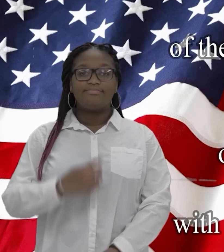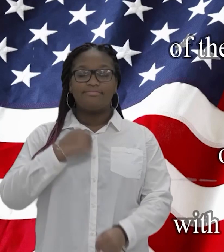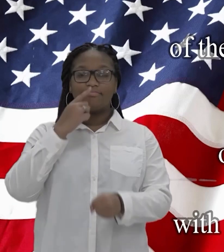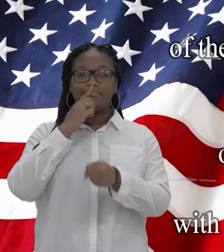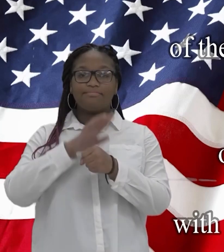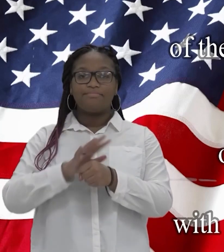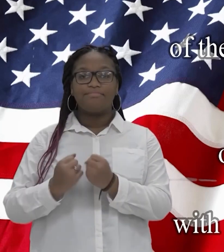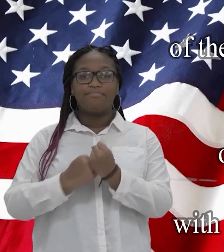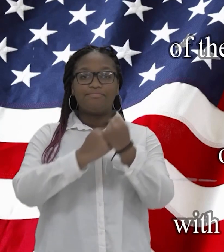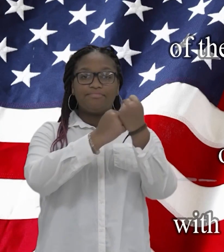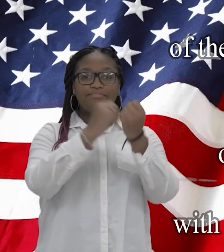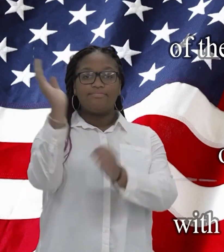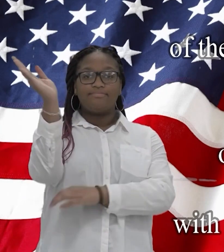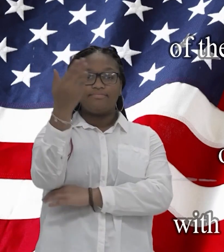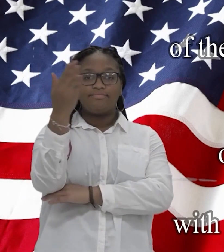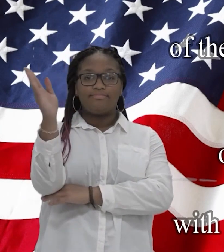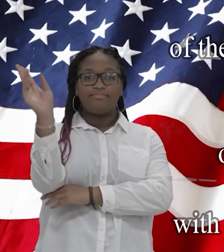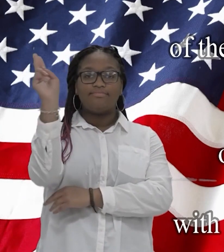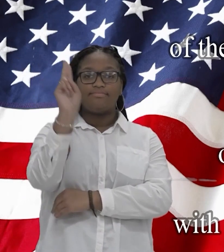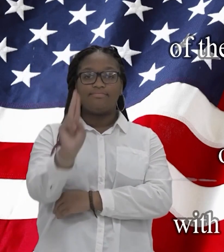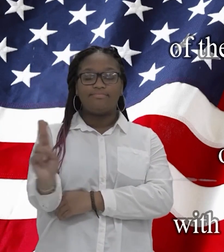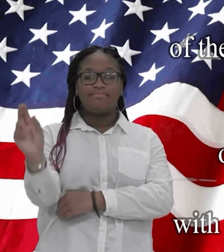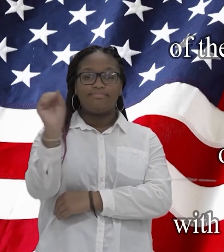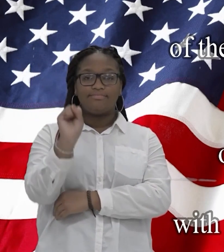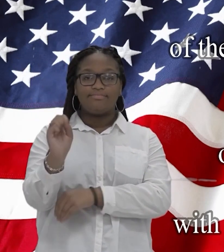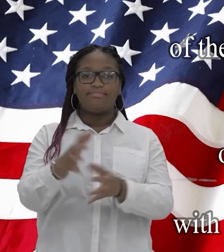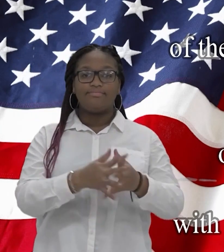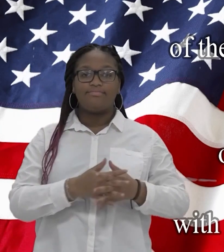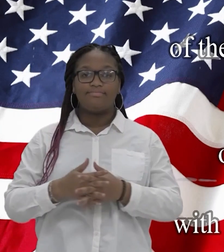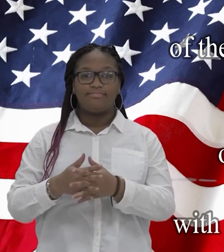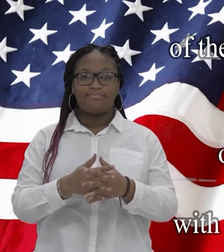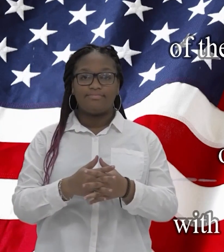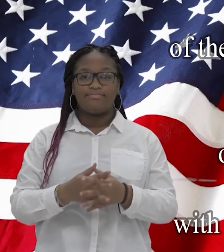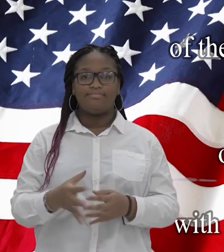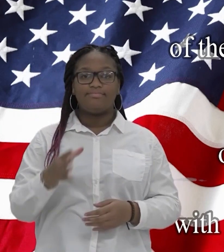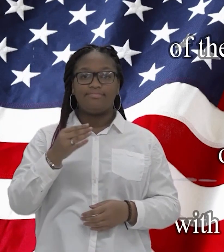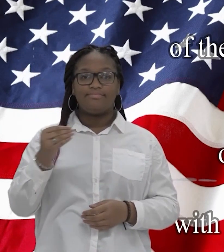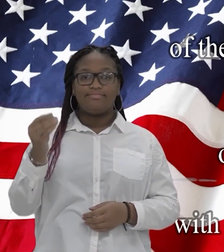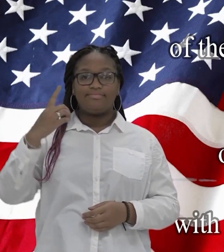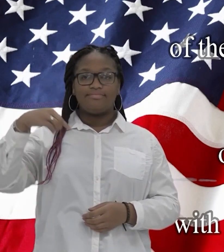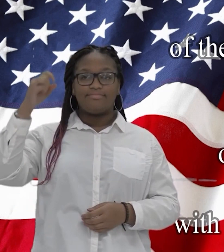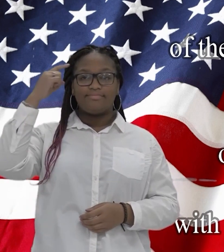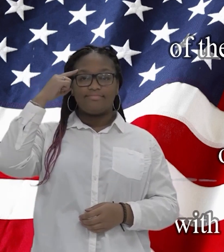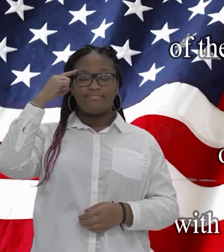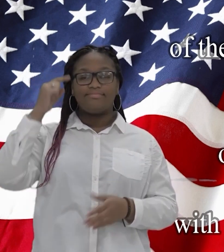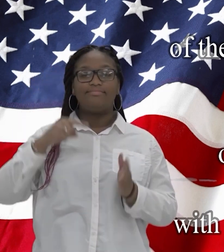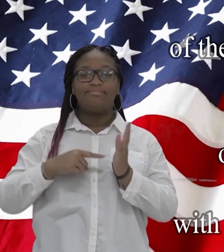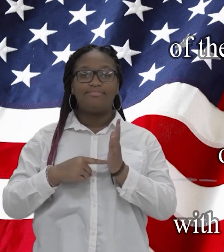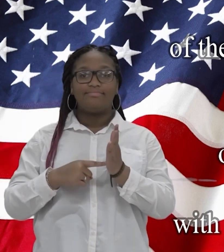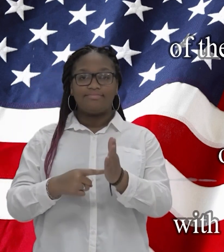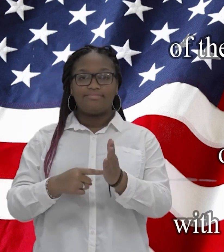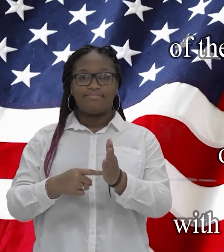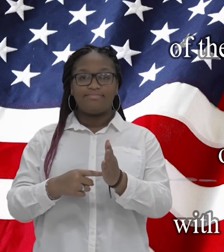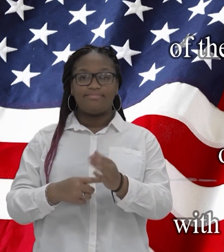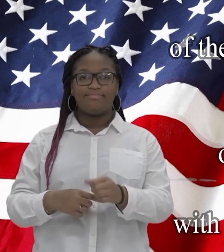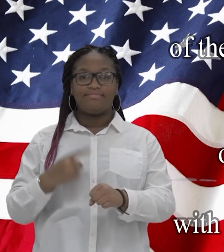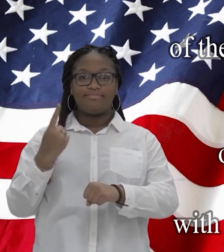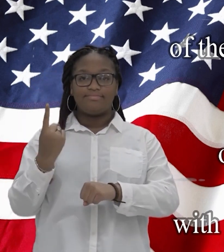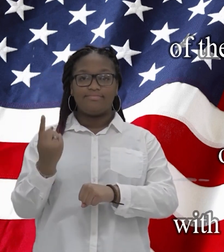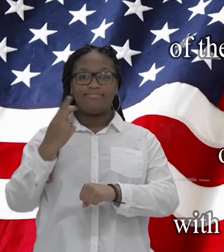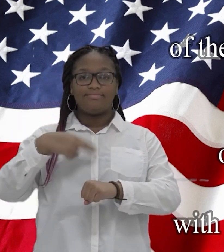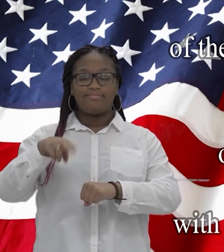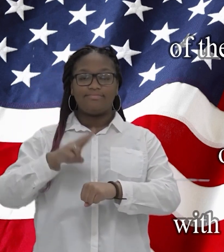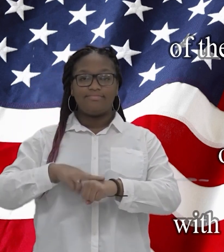I pledge allegiance to the flag of the United States of America and to the republic for which it